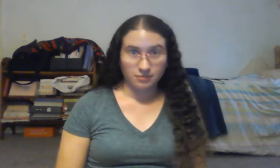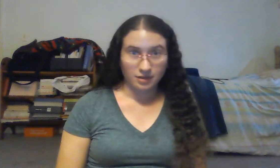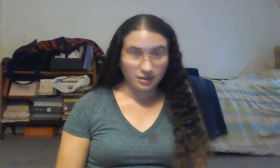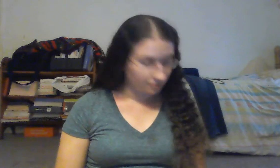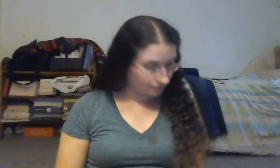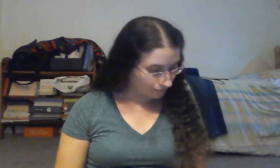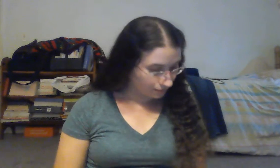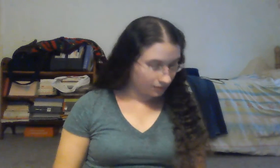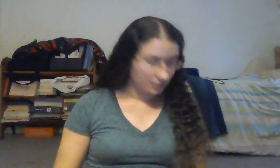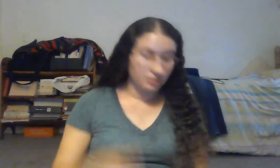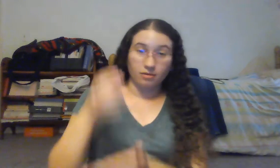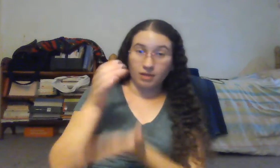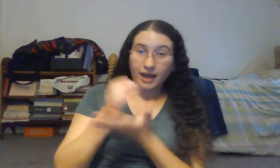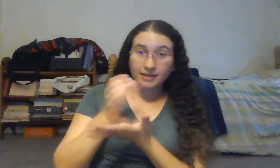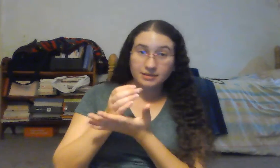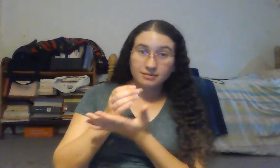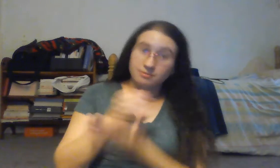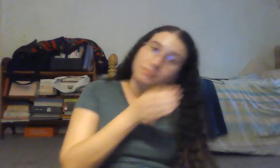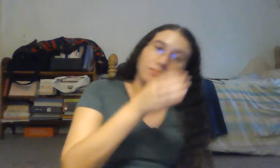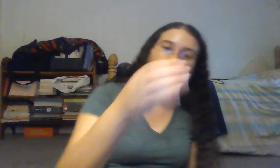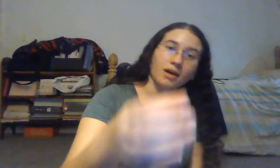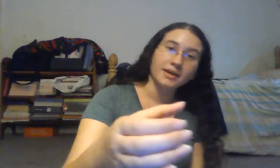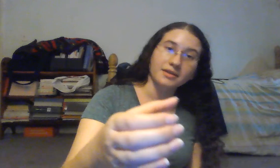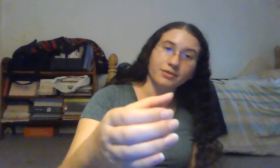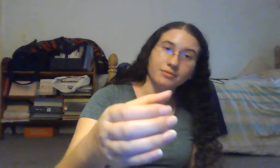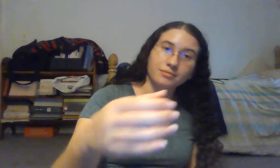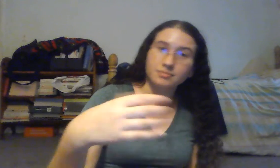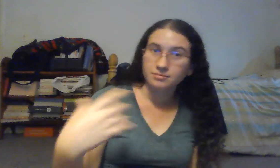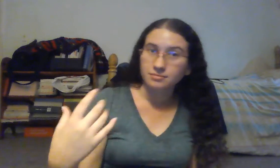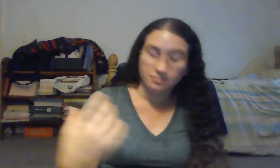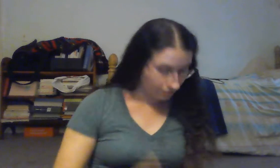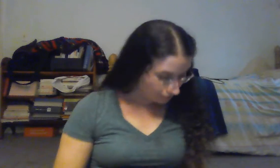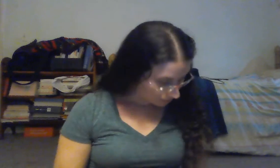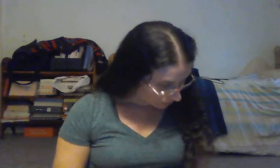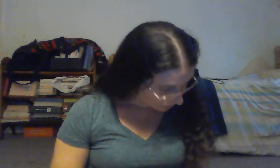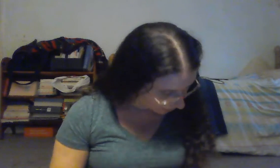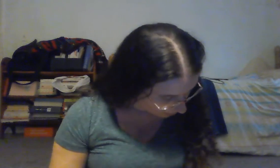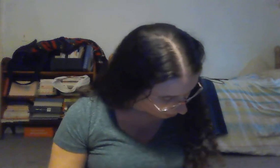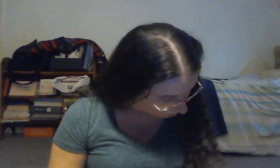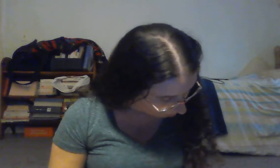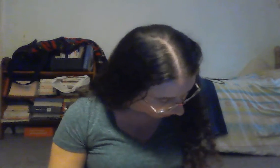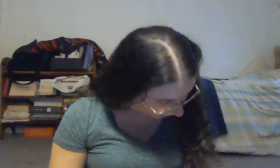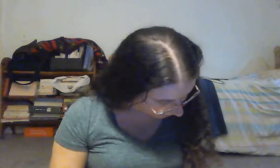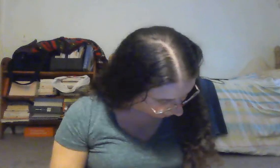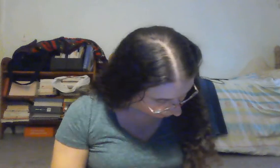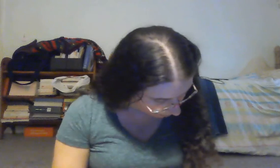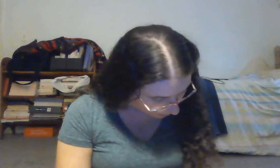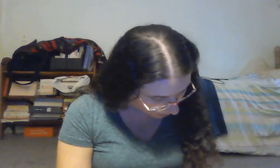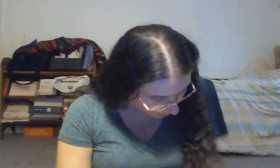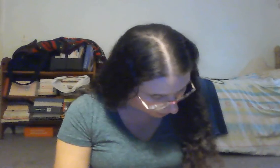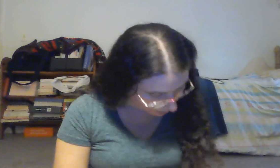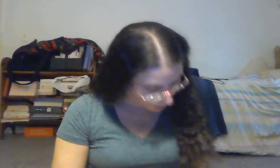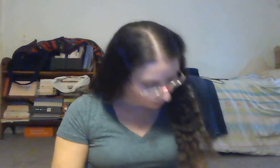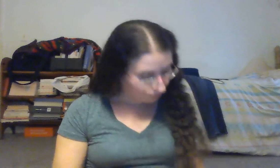Right? So glass, I give you. Right? Bottle, he'll give